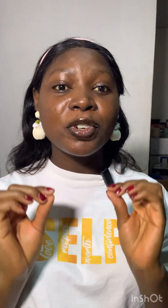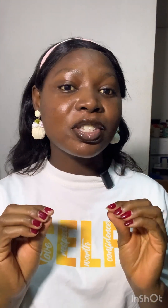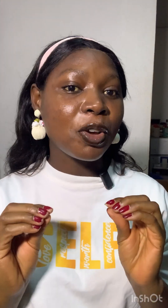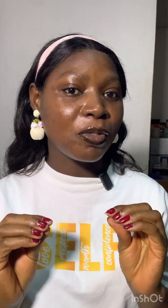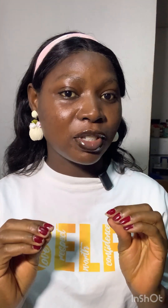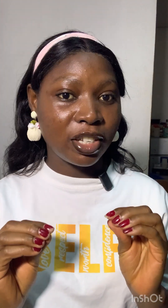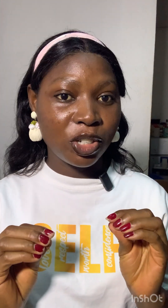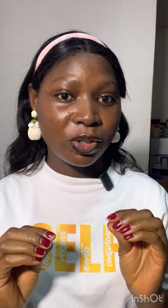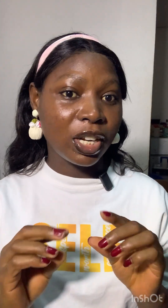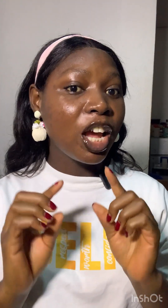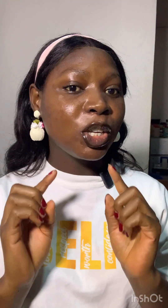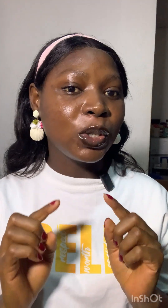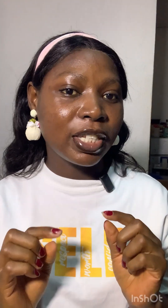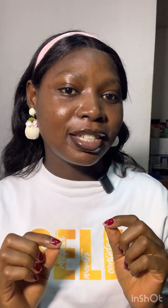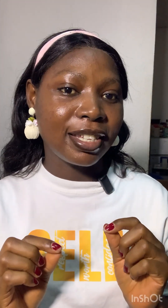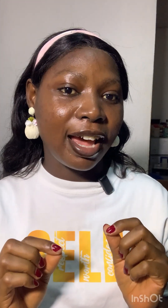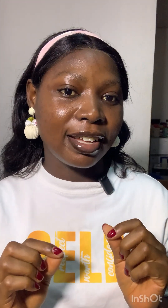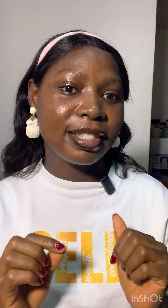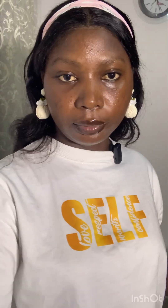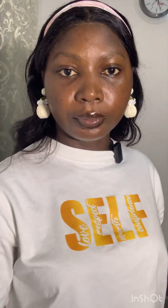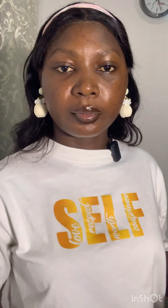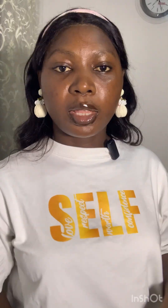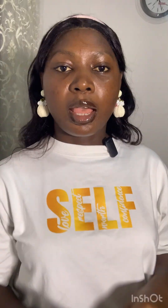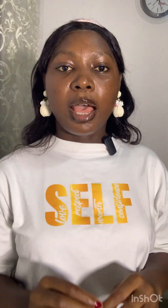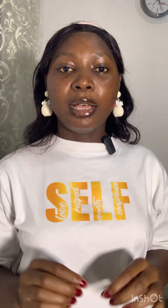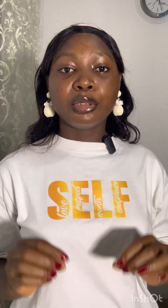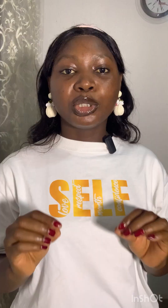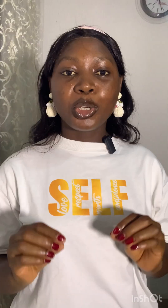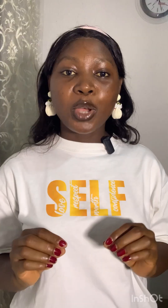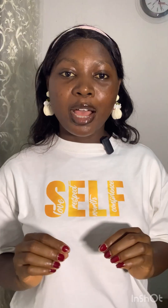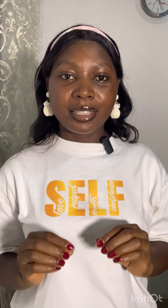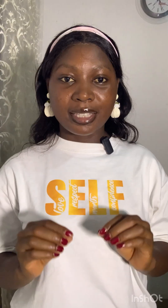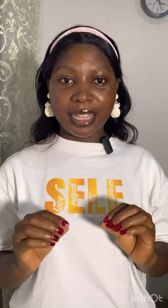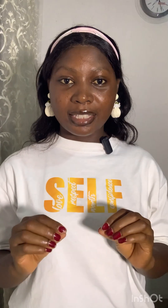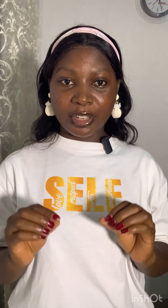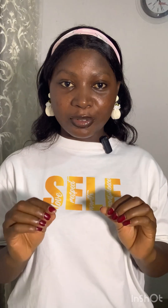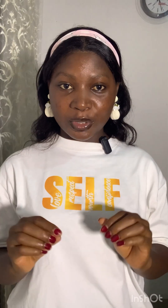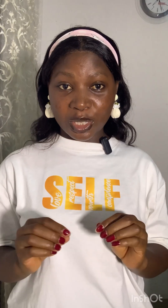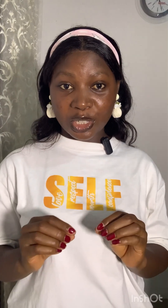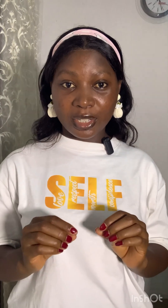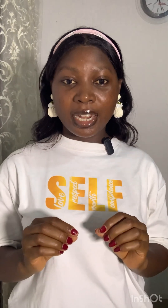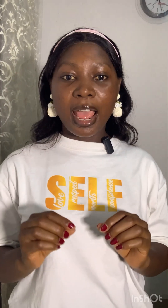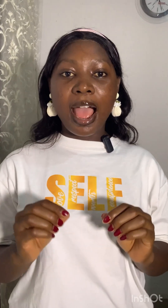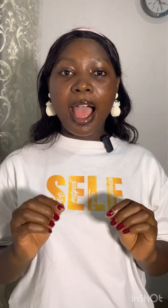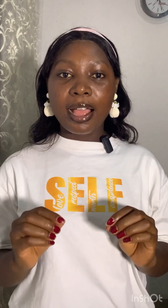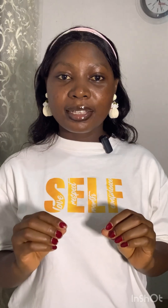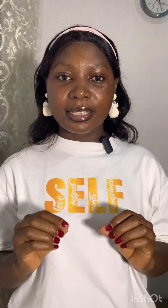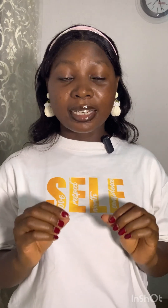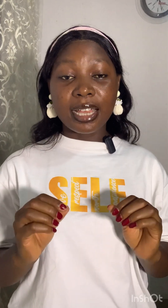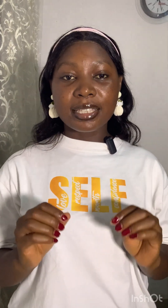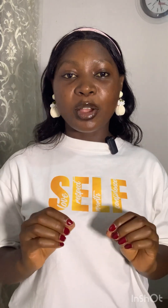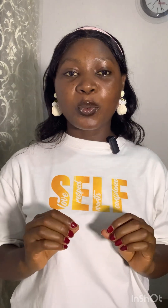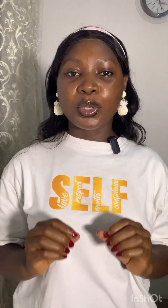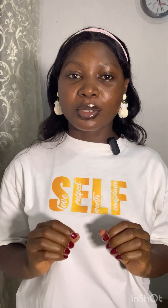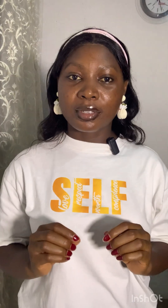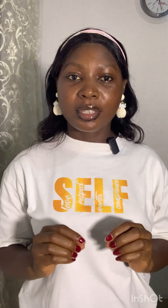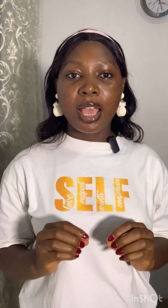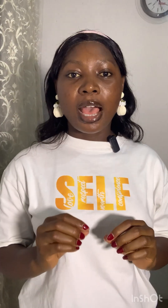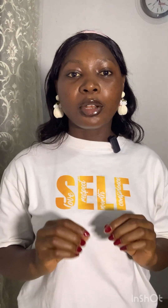first conversation using sign. I will show you how to start a conversation, ask and answer questions, and